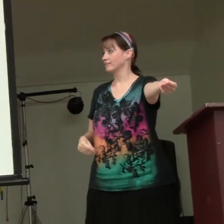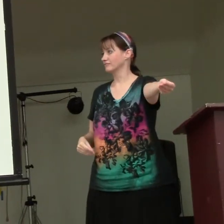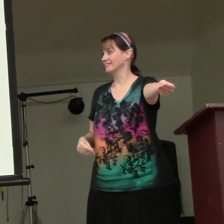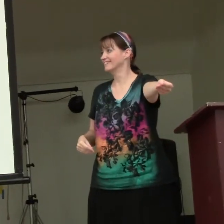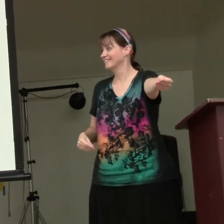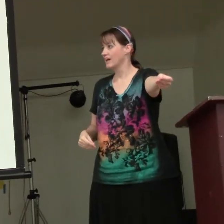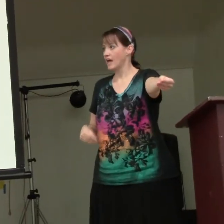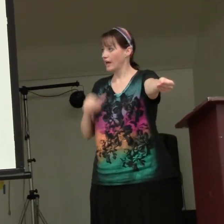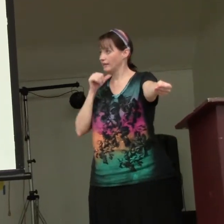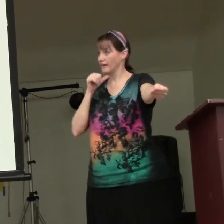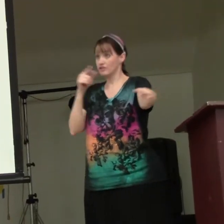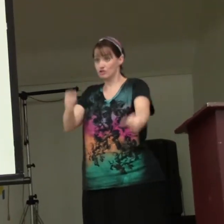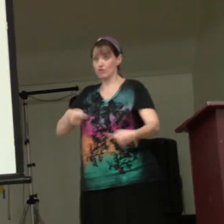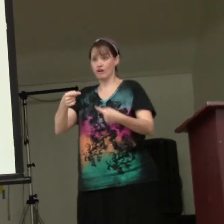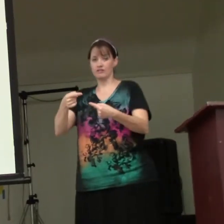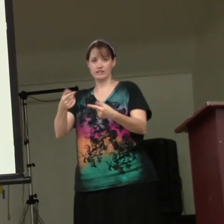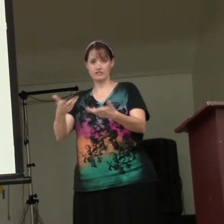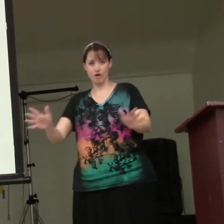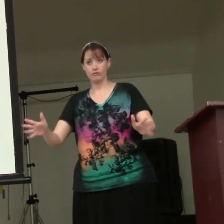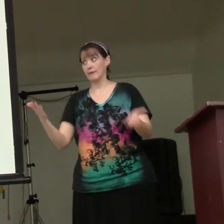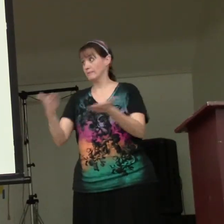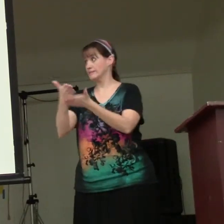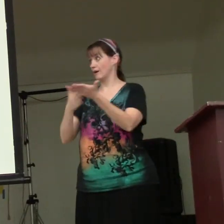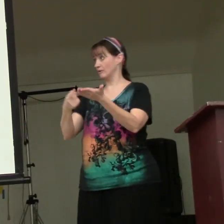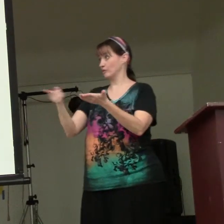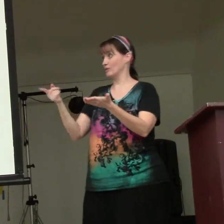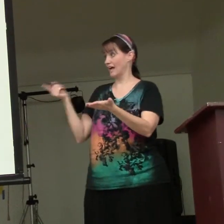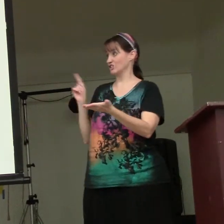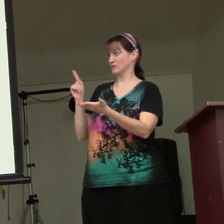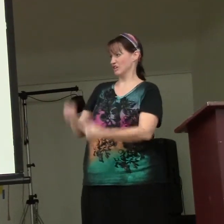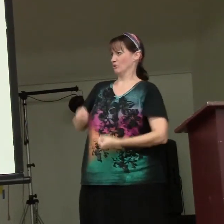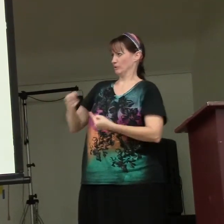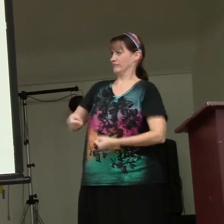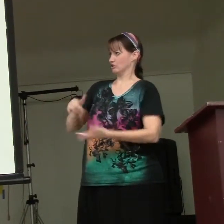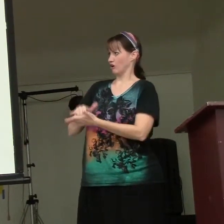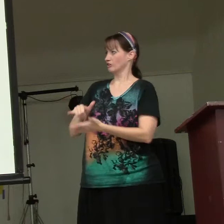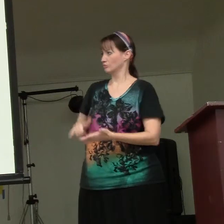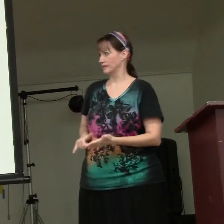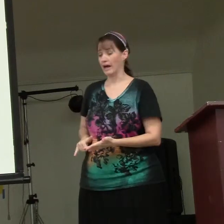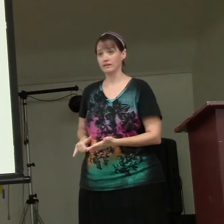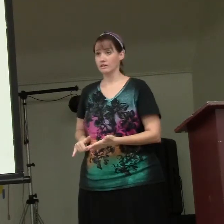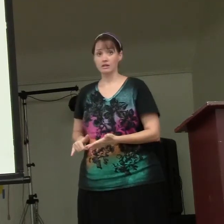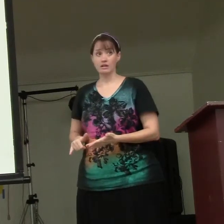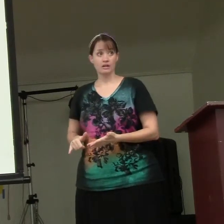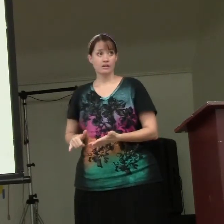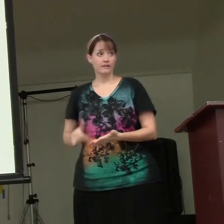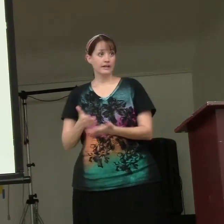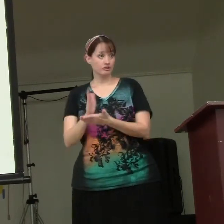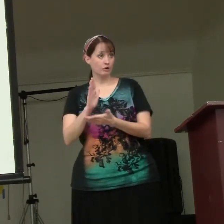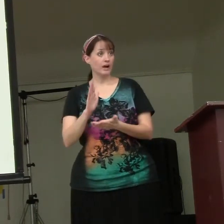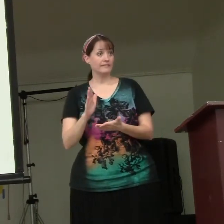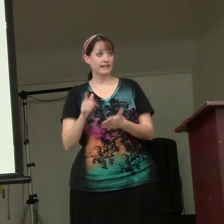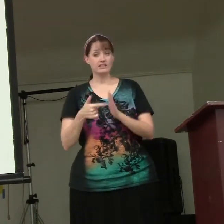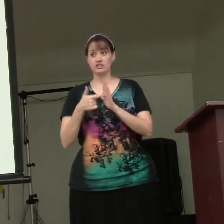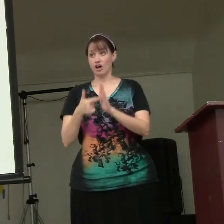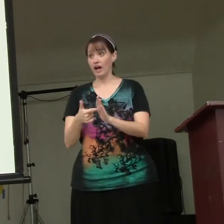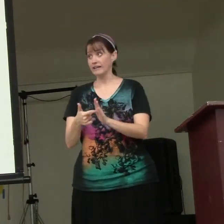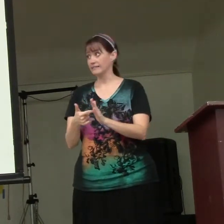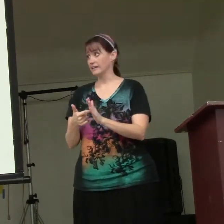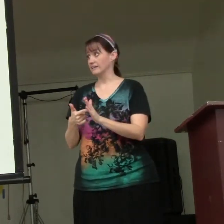give. And the struggle is over. Maybe some of you last week really struggled with that. That's all right. That's a sign